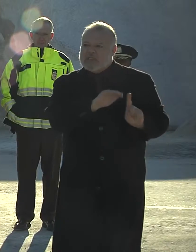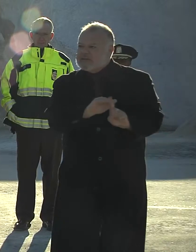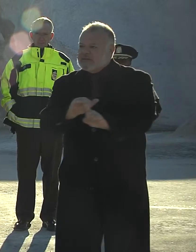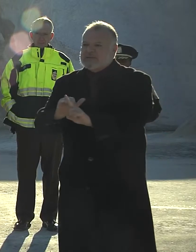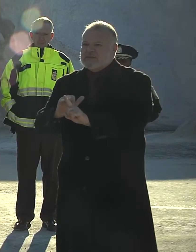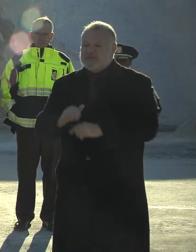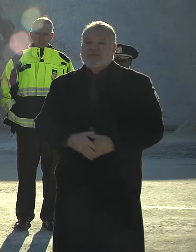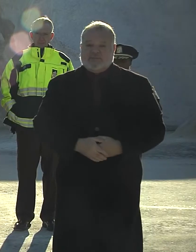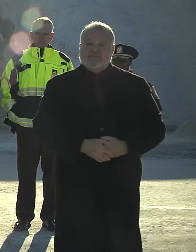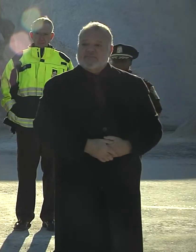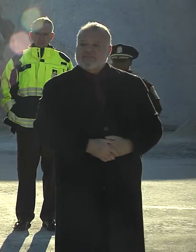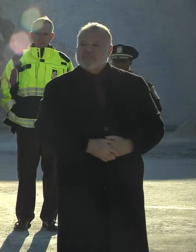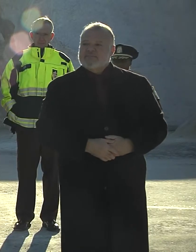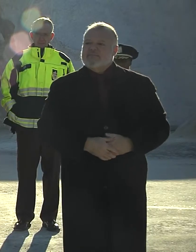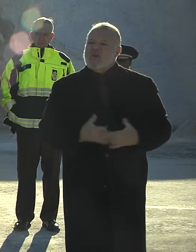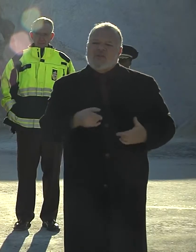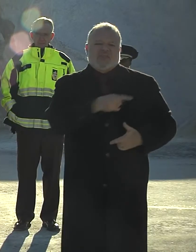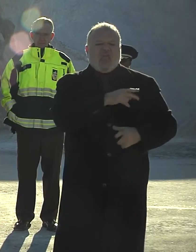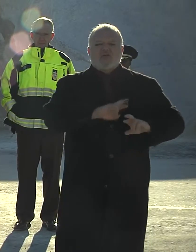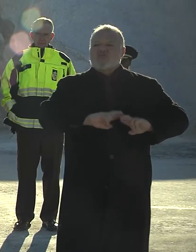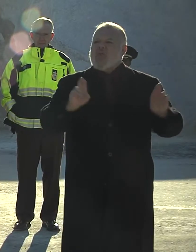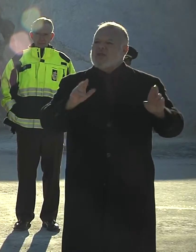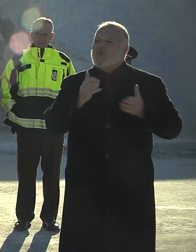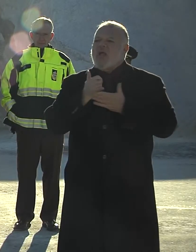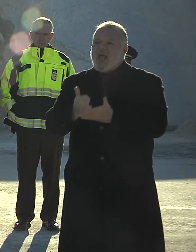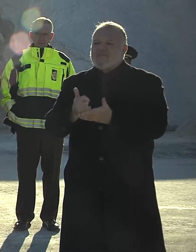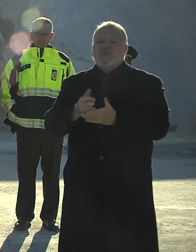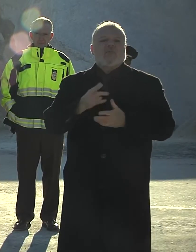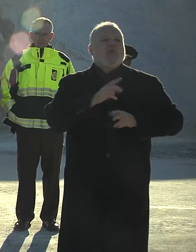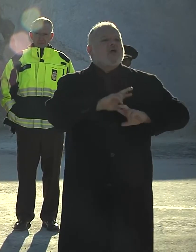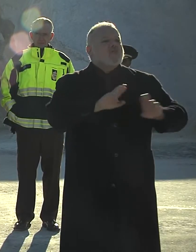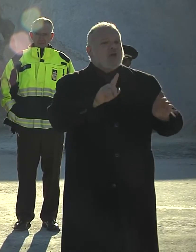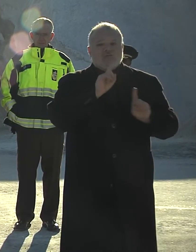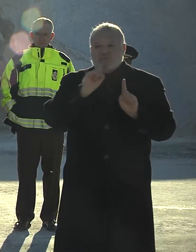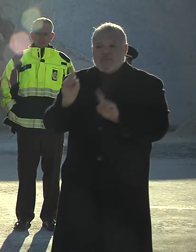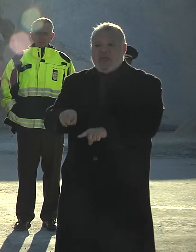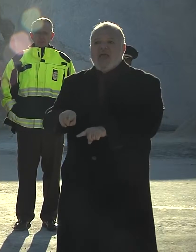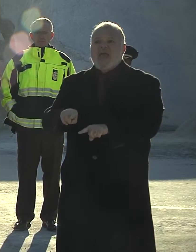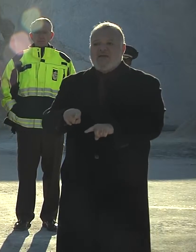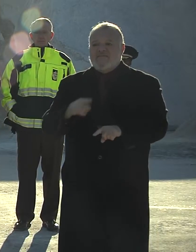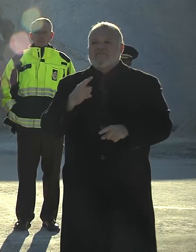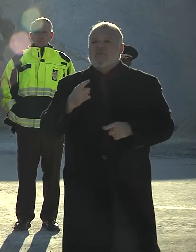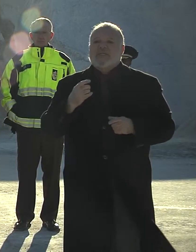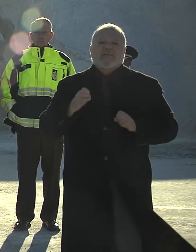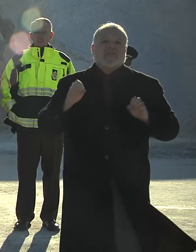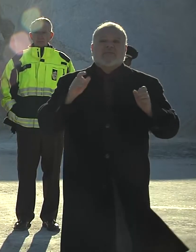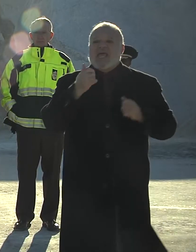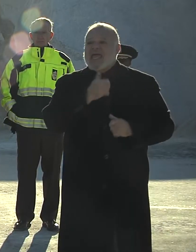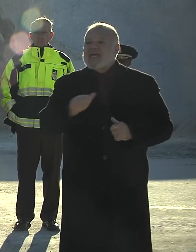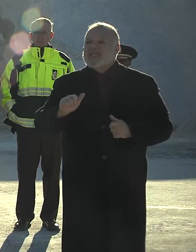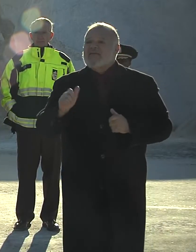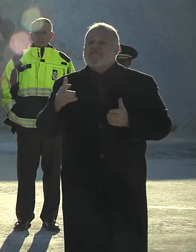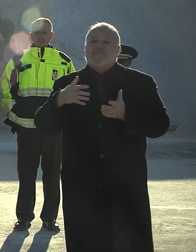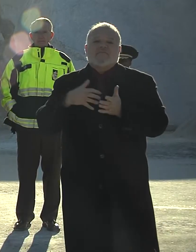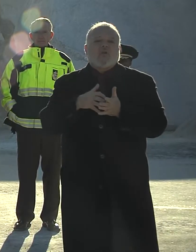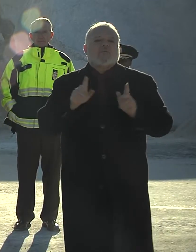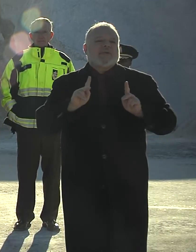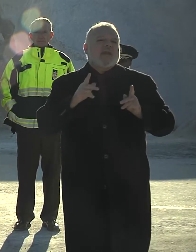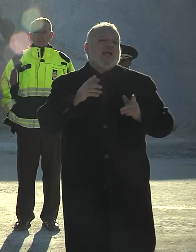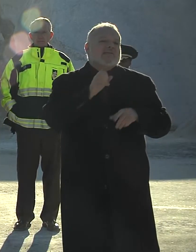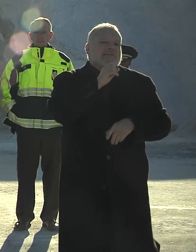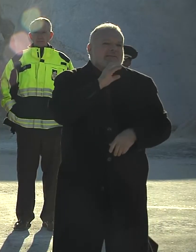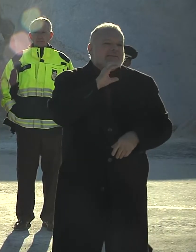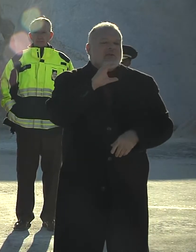We're at the ready, and we really, really want to respond to every emergency situation for any vulnerable populations this